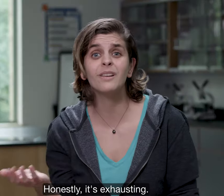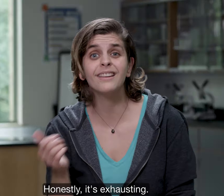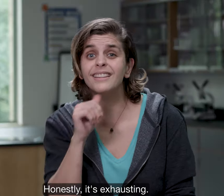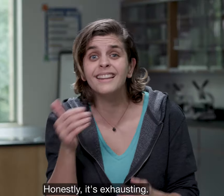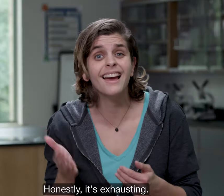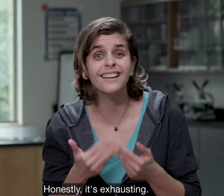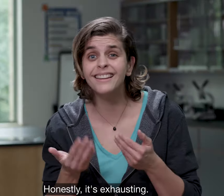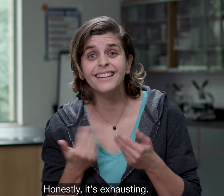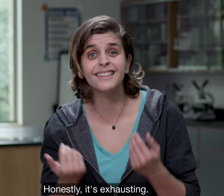Honestly, it's exhausting.